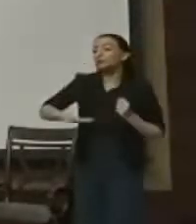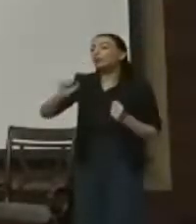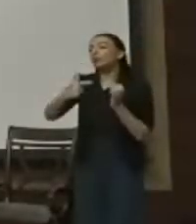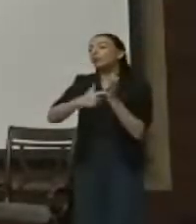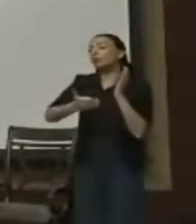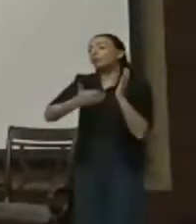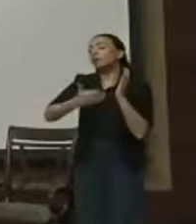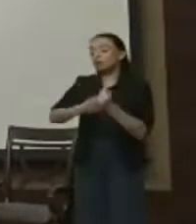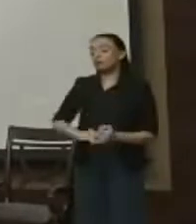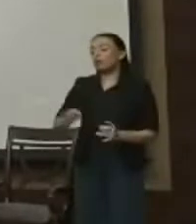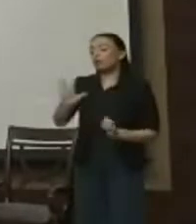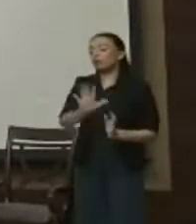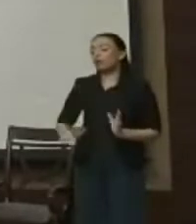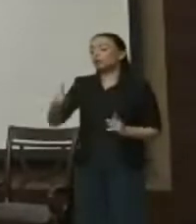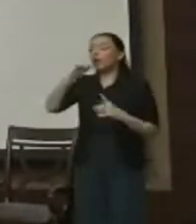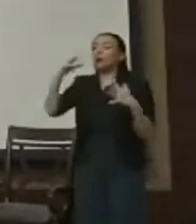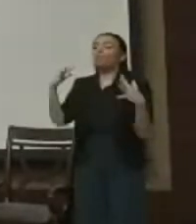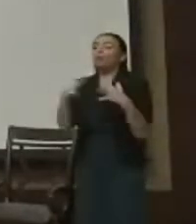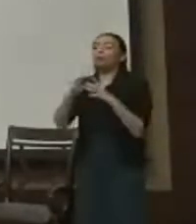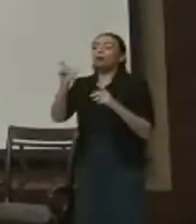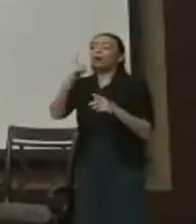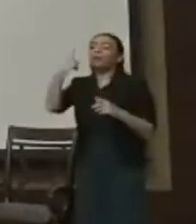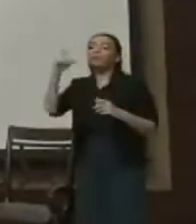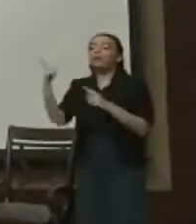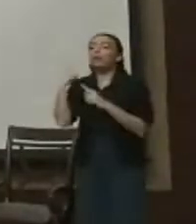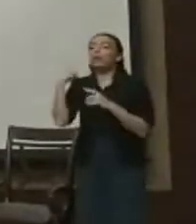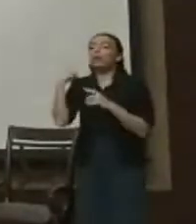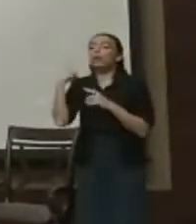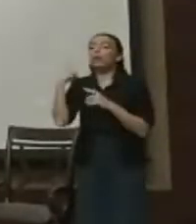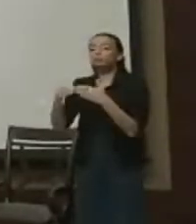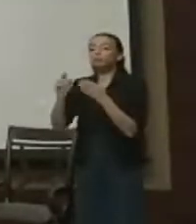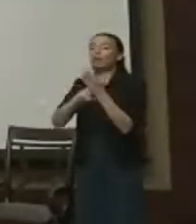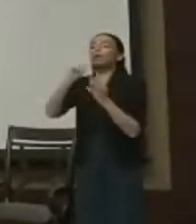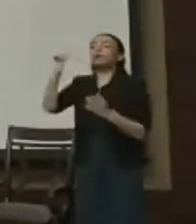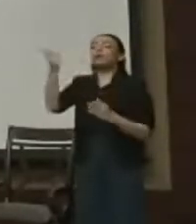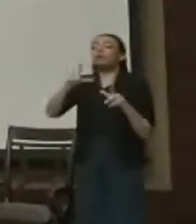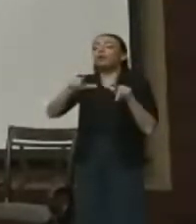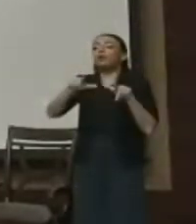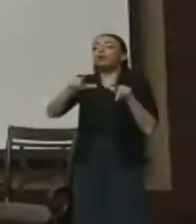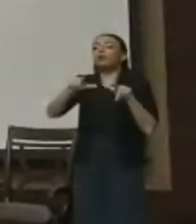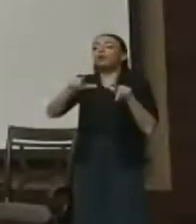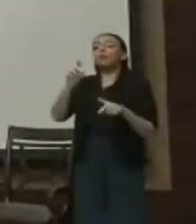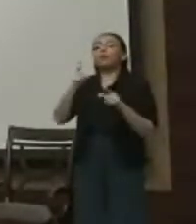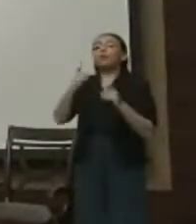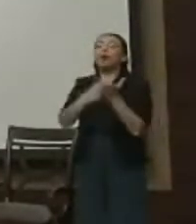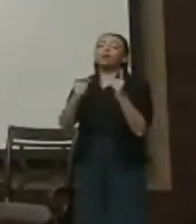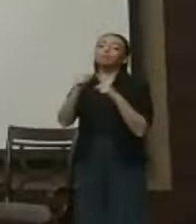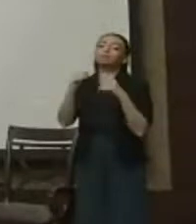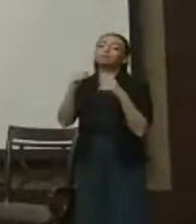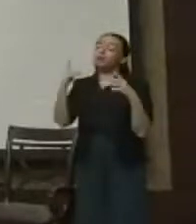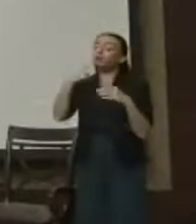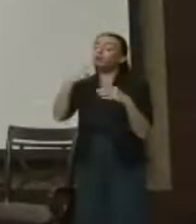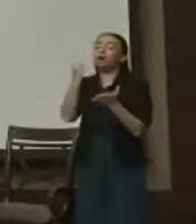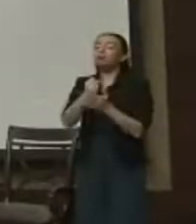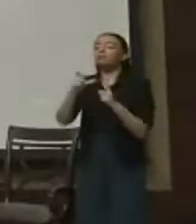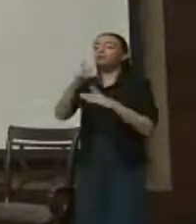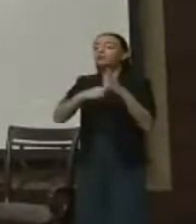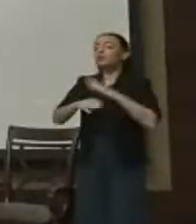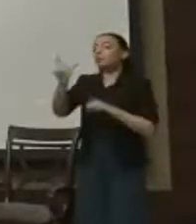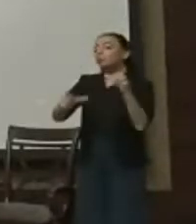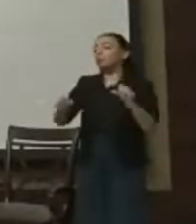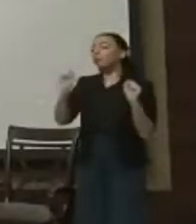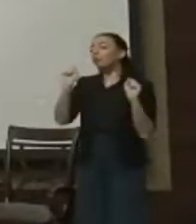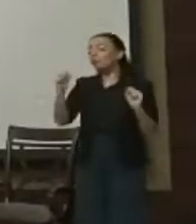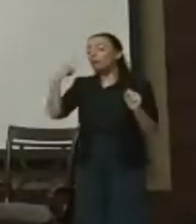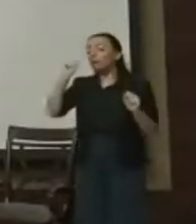for South Asia Women's Institute on Leadership National Committee for the Rights of Persons with Disabilities, facilitated